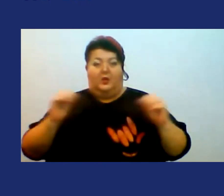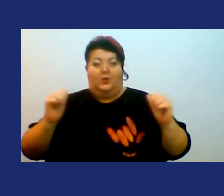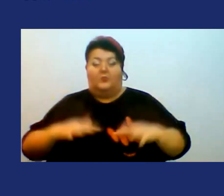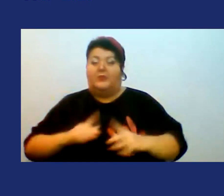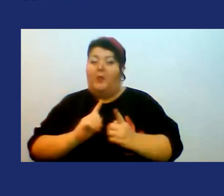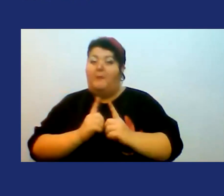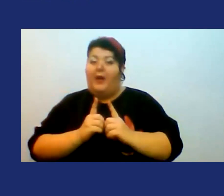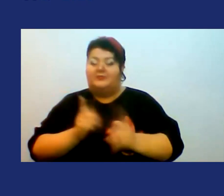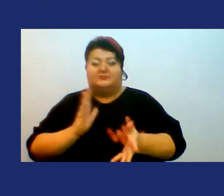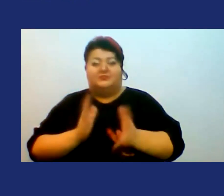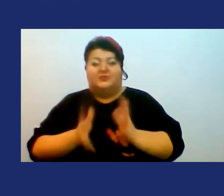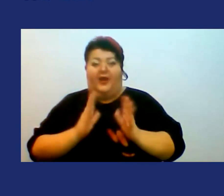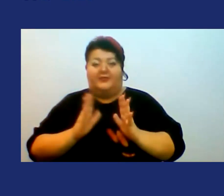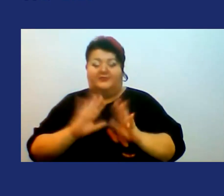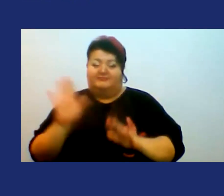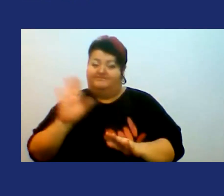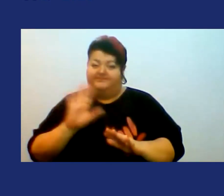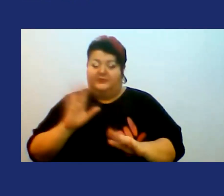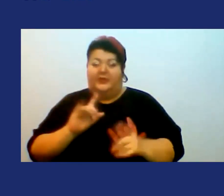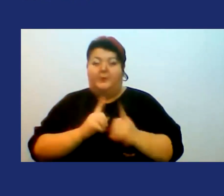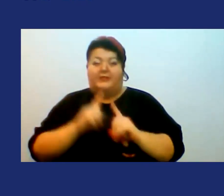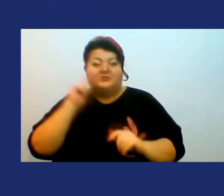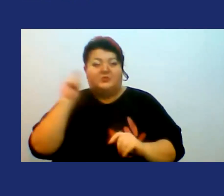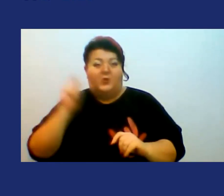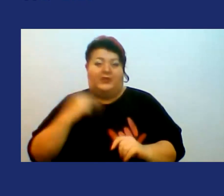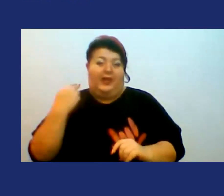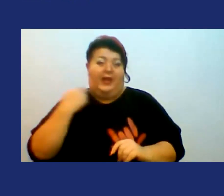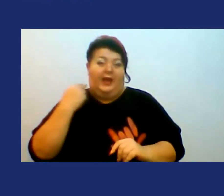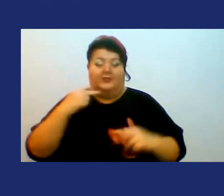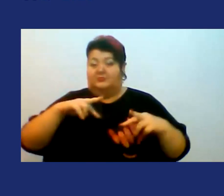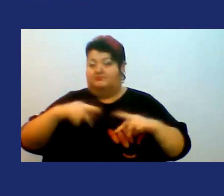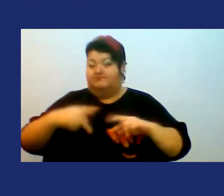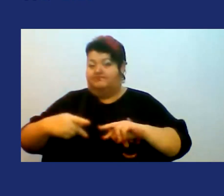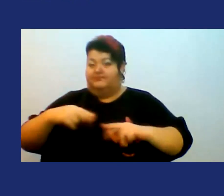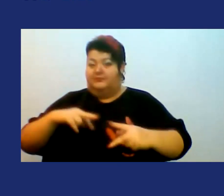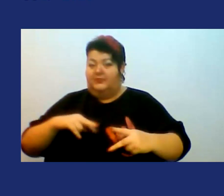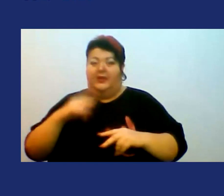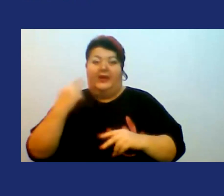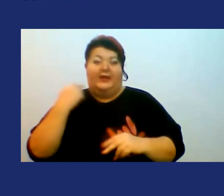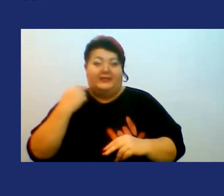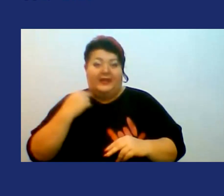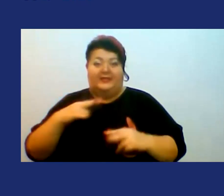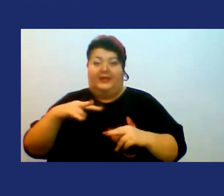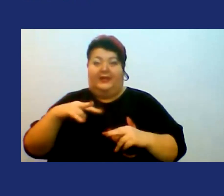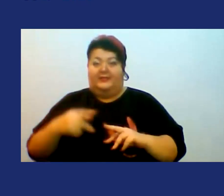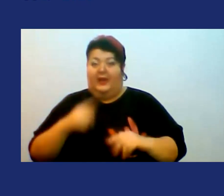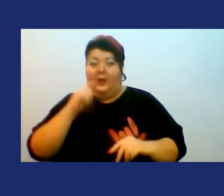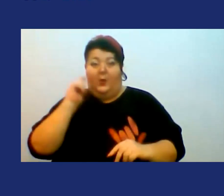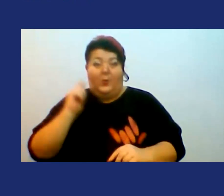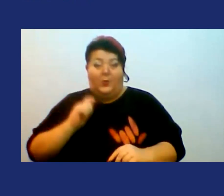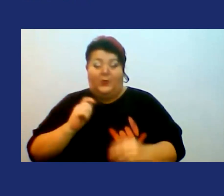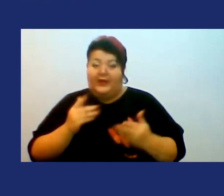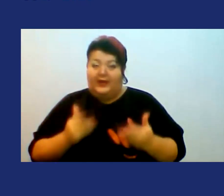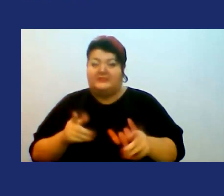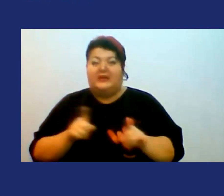well as those who prepared this panel discussion, especially Tanya Kupusovska and Ludmila,